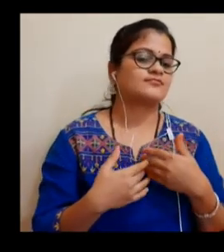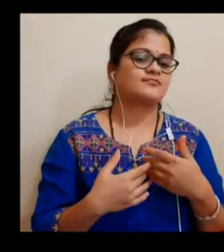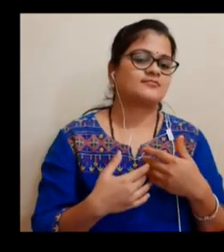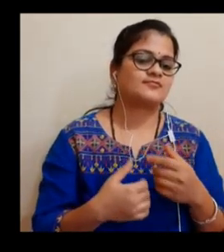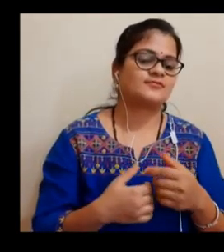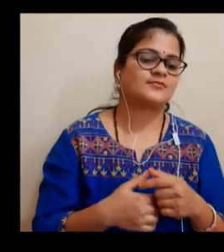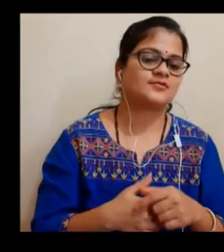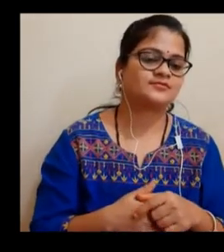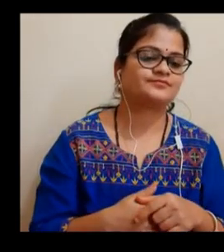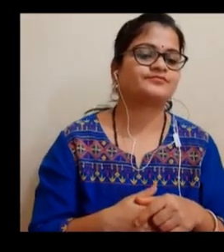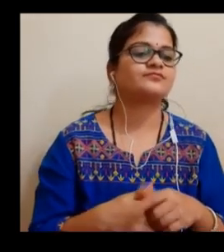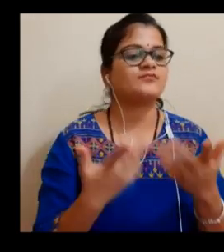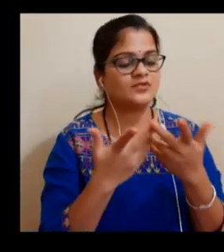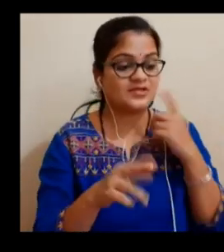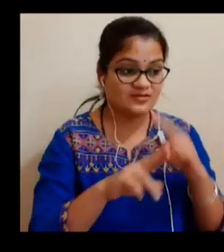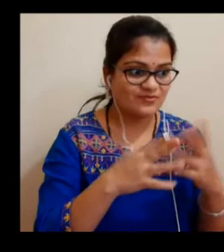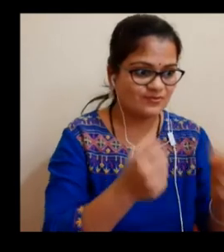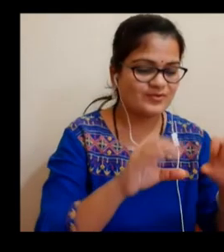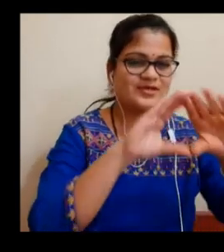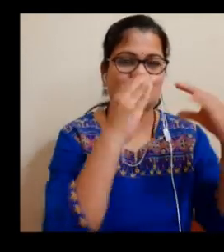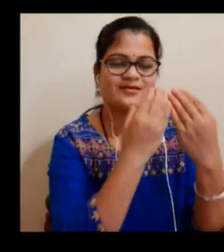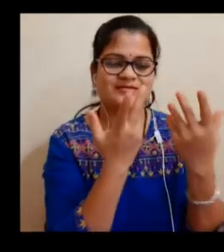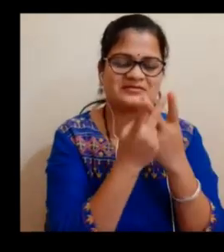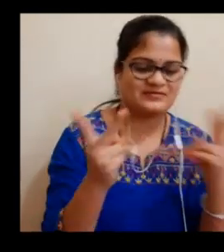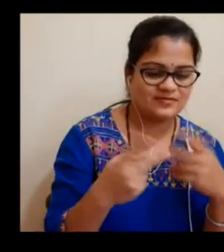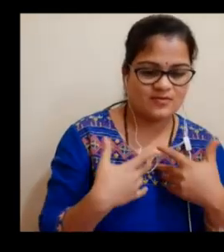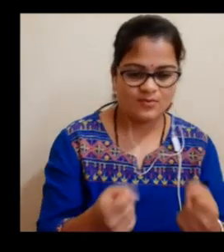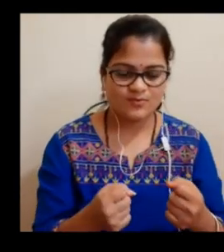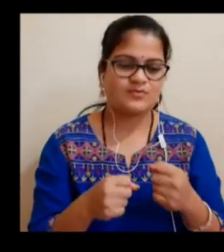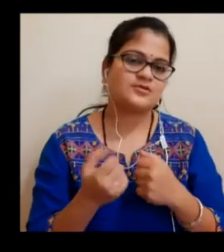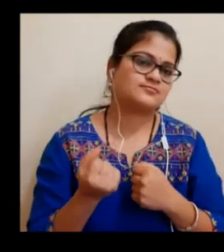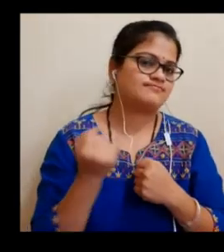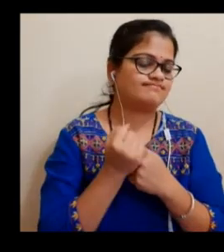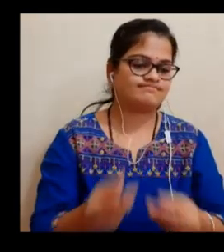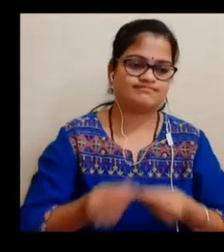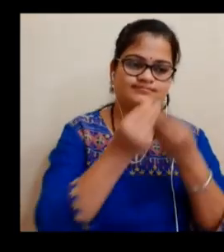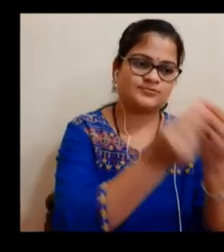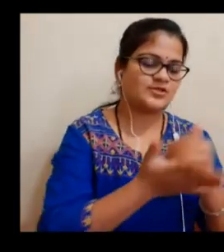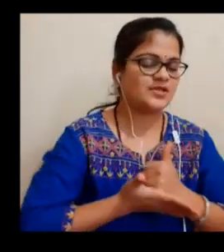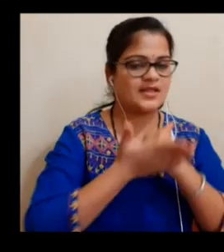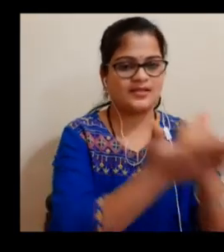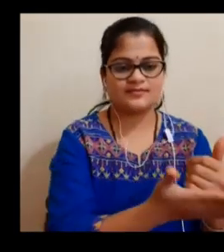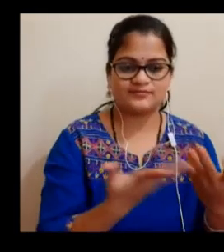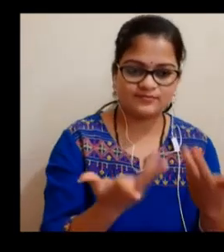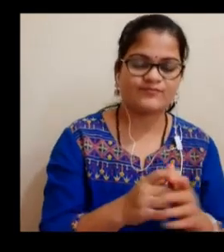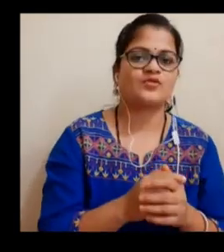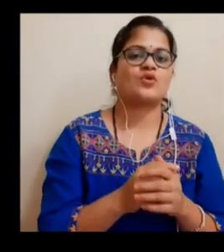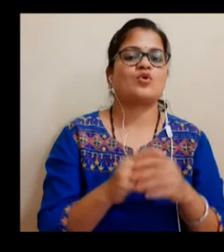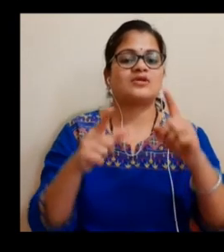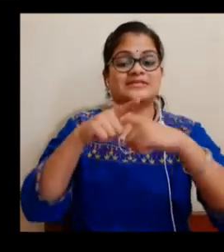with your content creation for your sessions and class. If you want me to do anything, any activity in slides